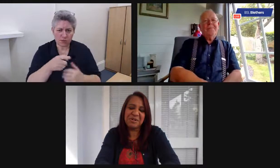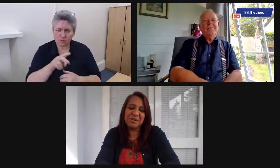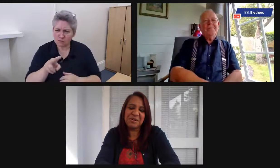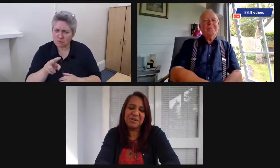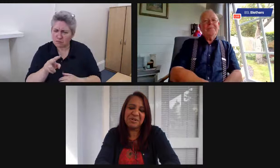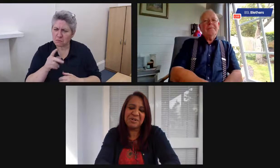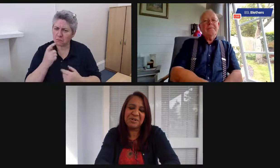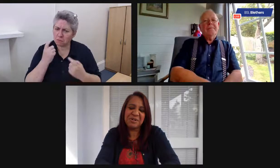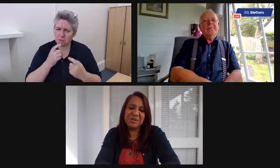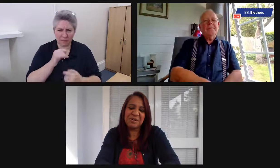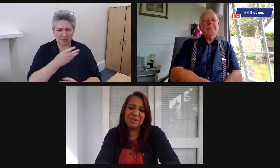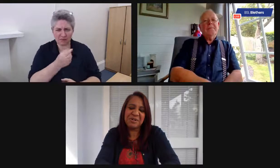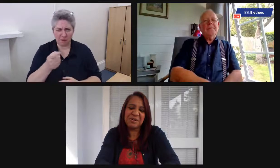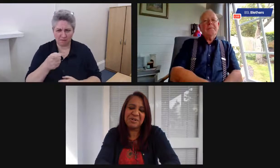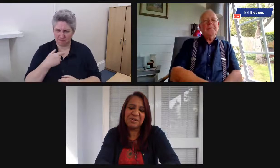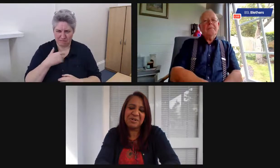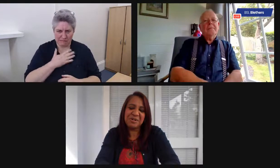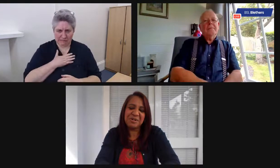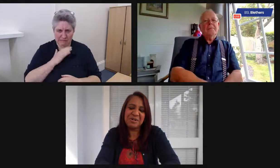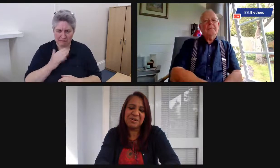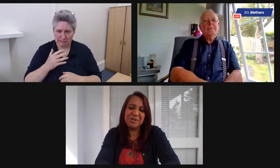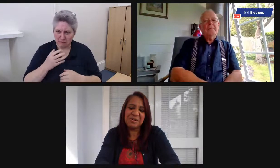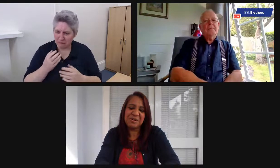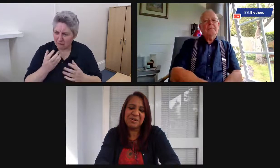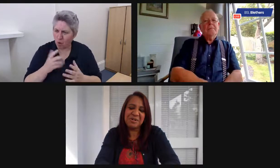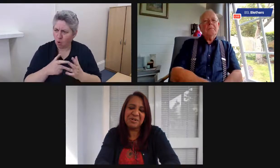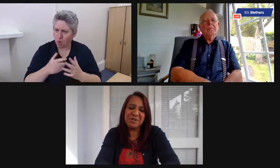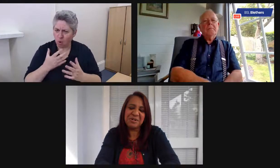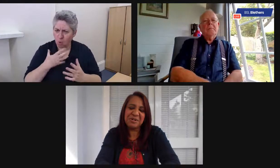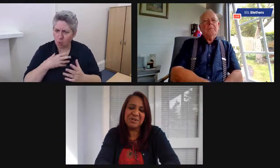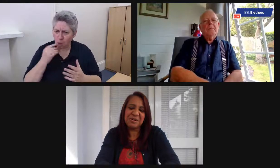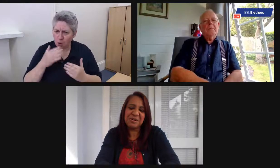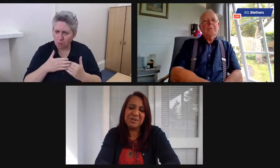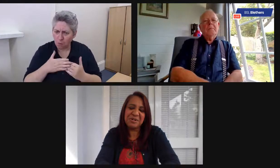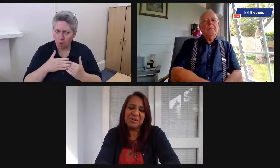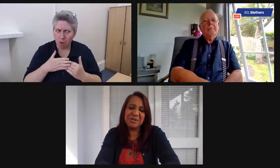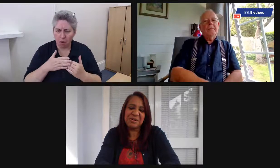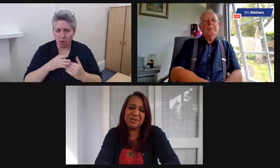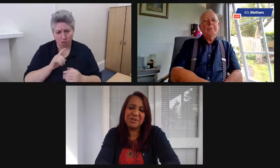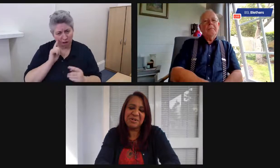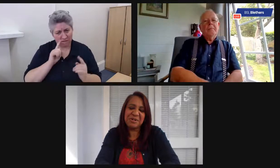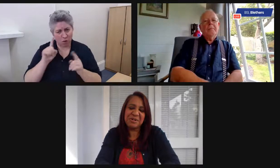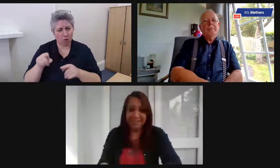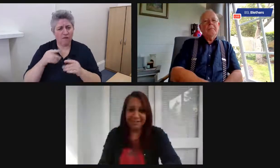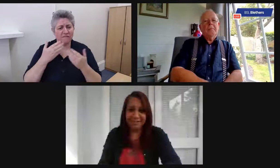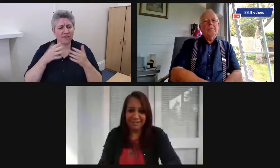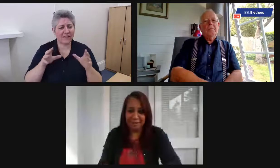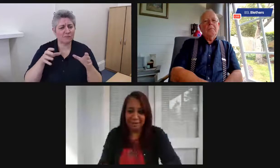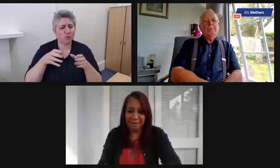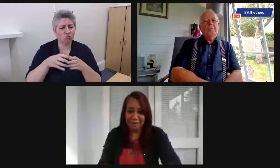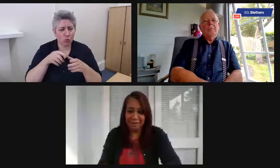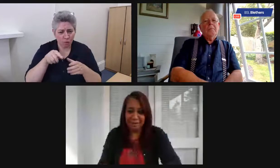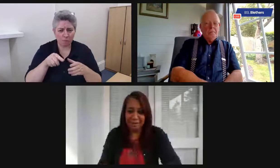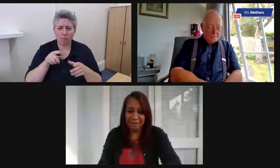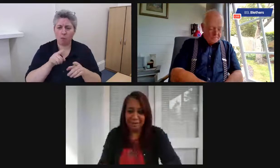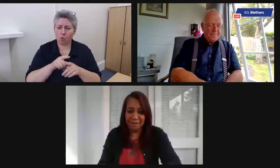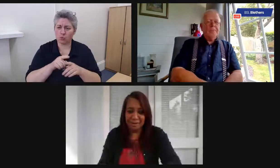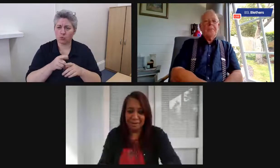you enough for I enjoyed coming myself. today. Honestly, it was so interesting. I've learned so much. And for our viewers